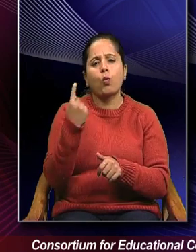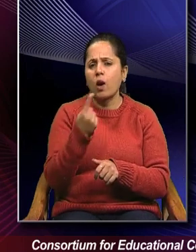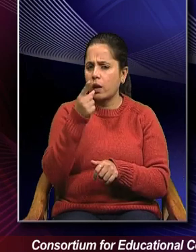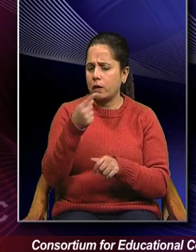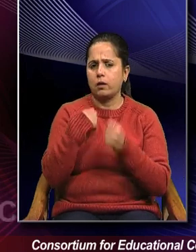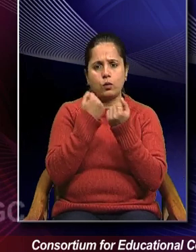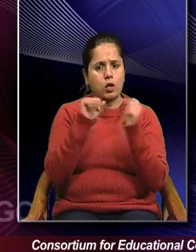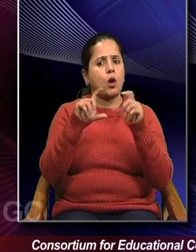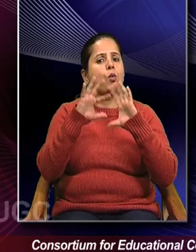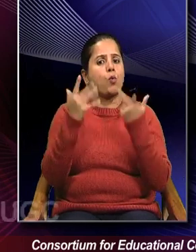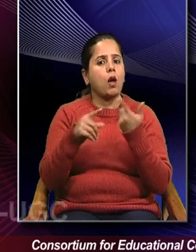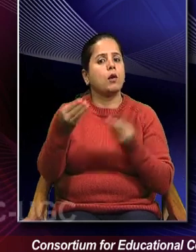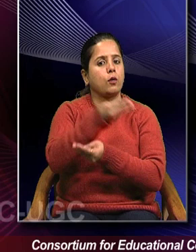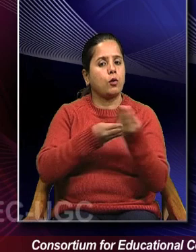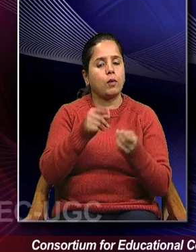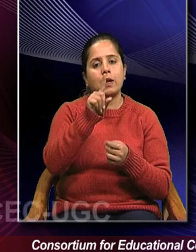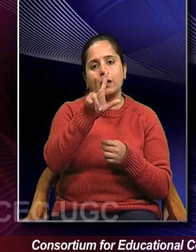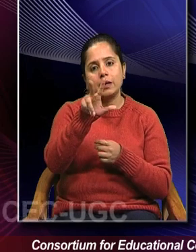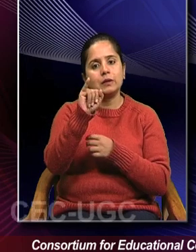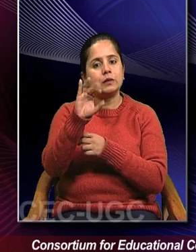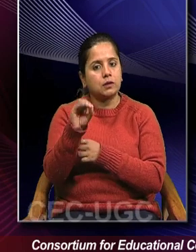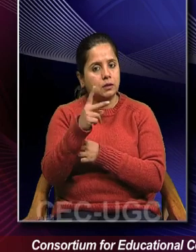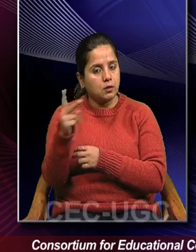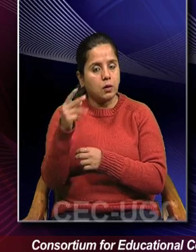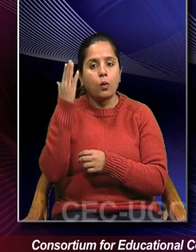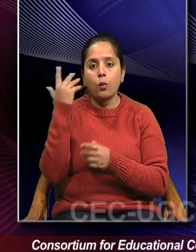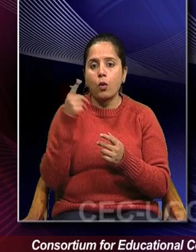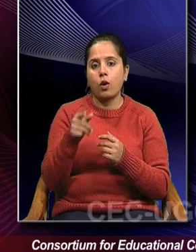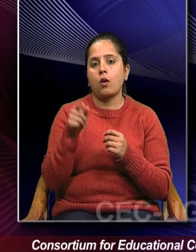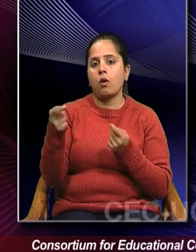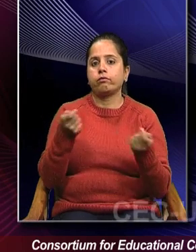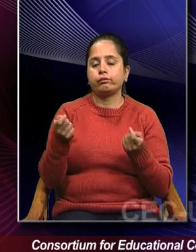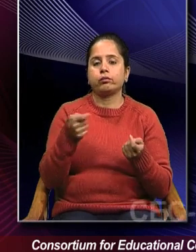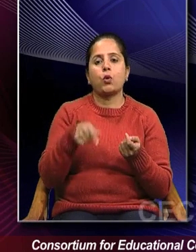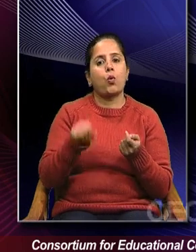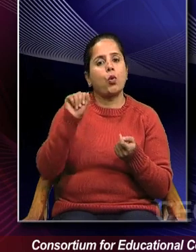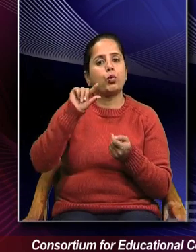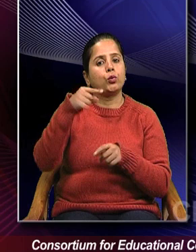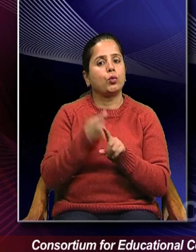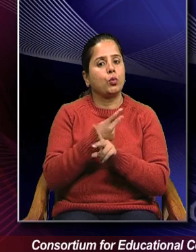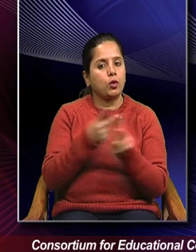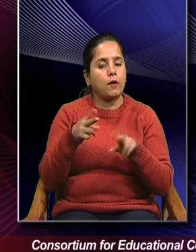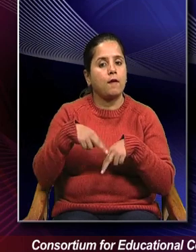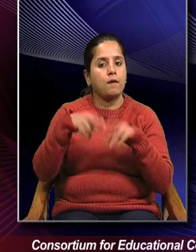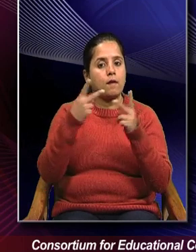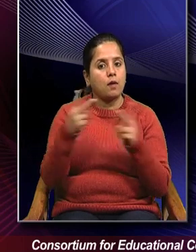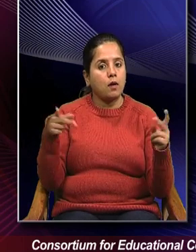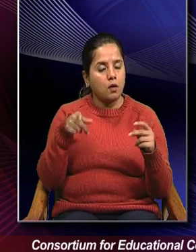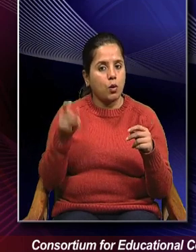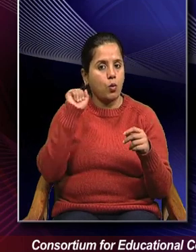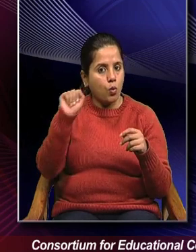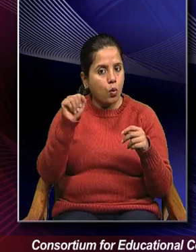liberal world economy in 1860s, possibly because of monopoly of Britain and final penetration